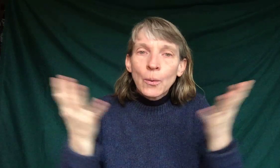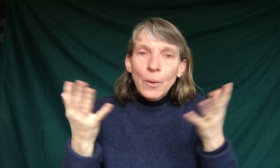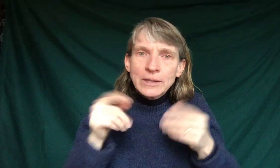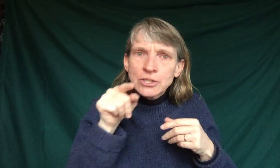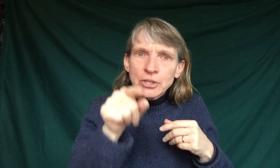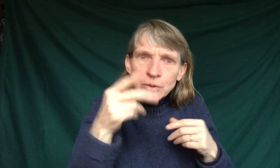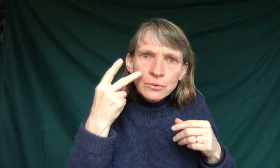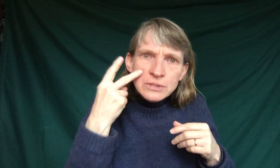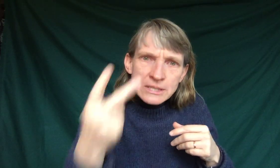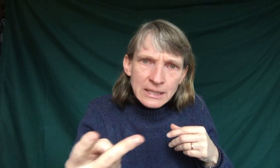what do you see?